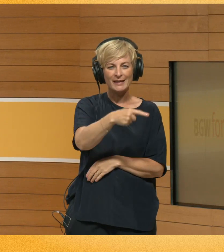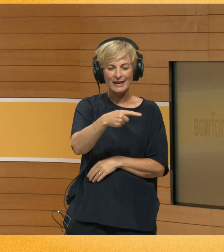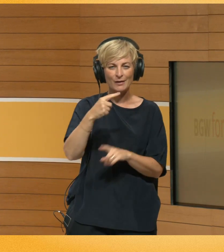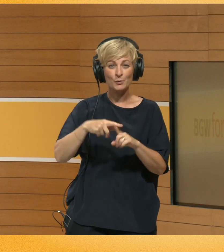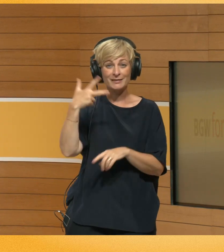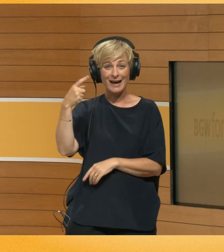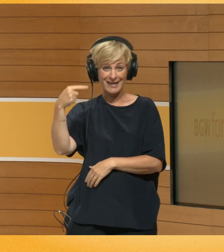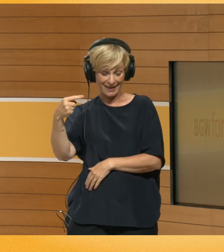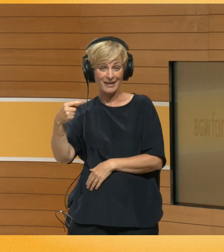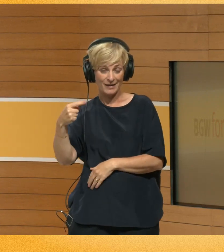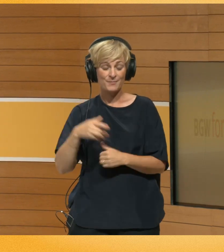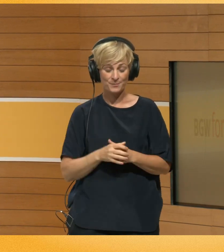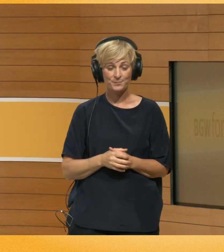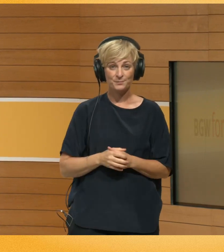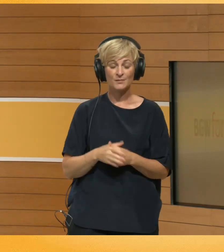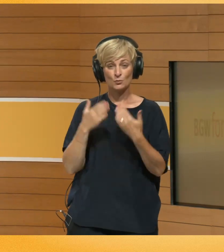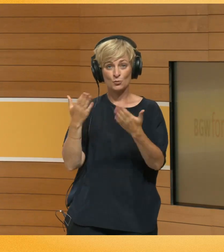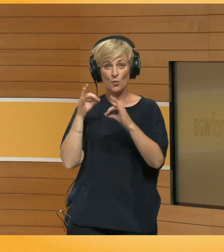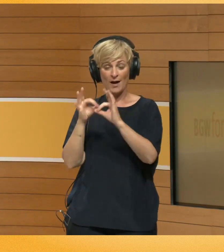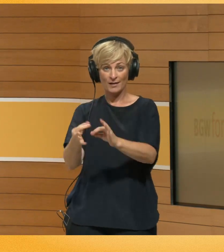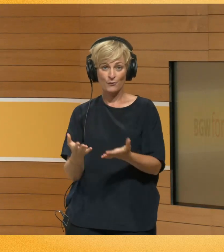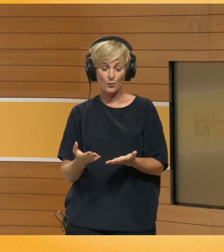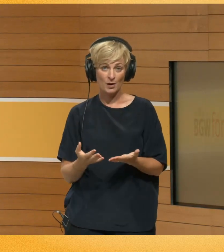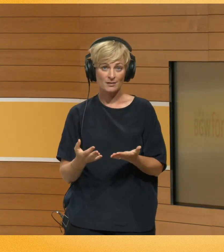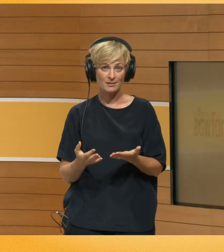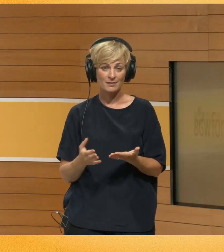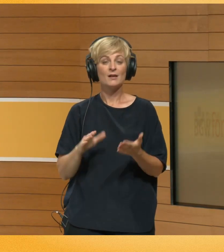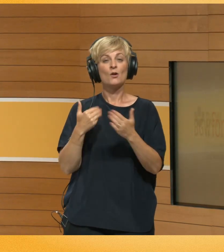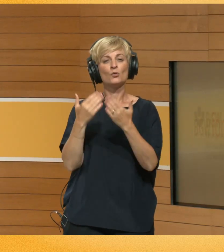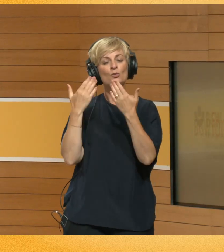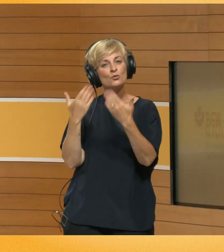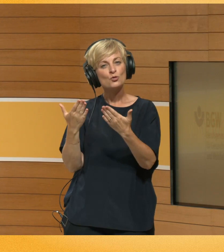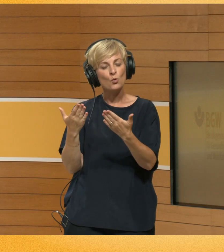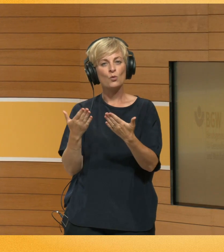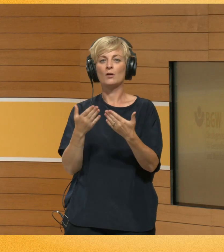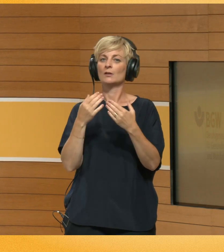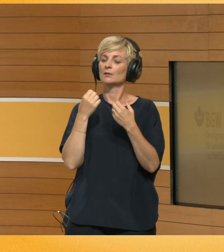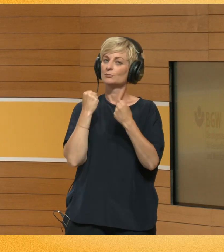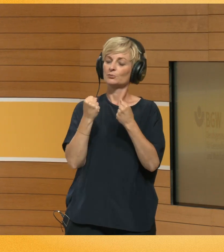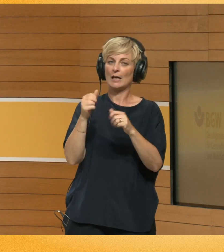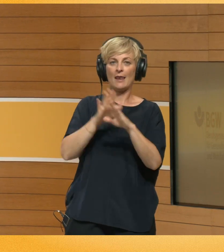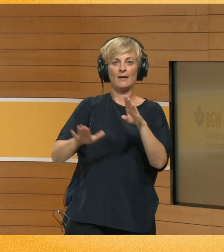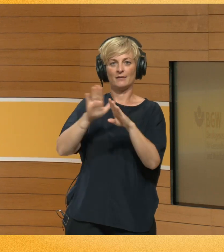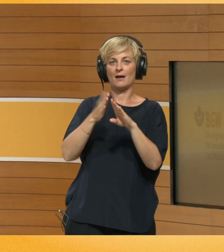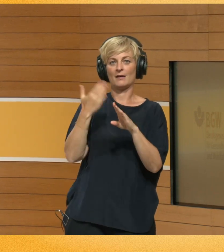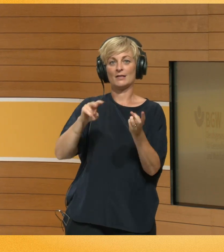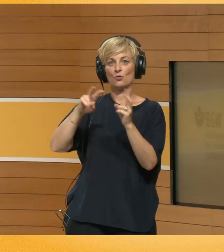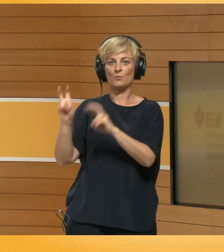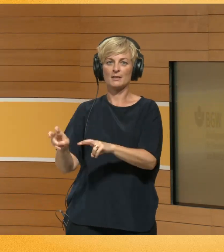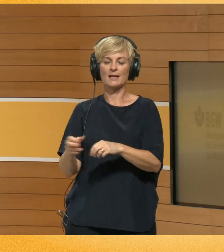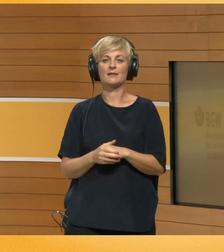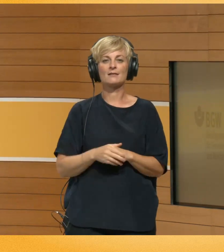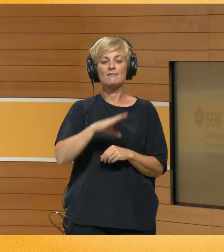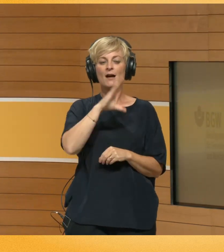Most of these countries did that. In Uganda, they needed even to have the police, an armed police,